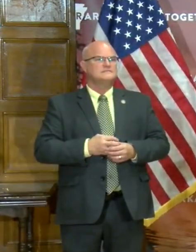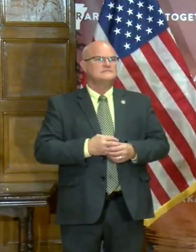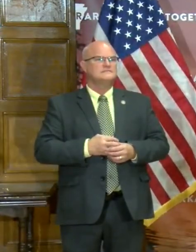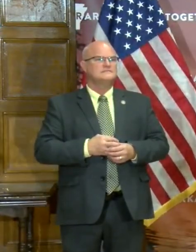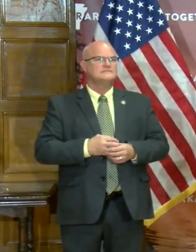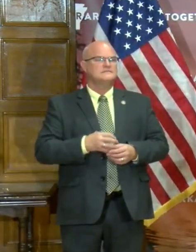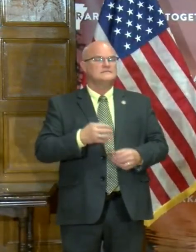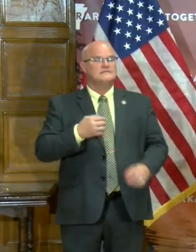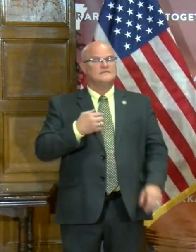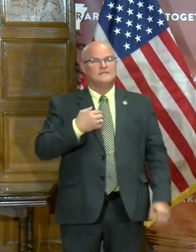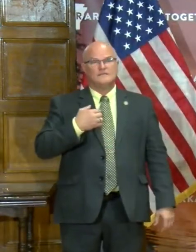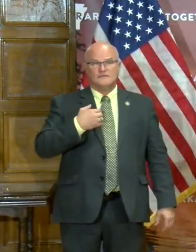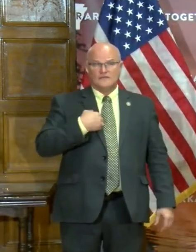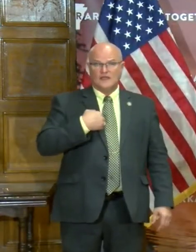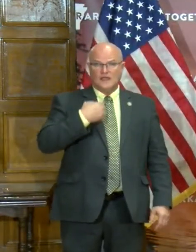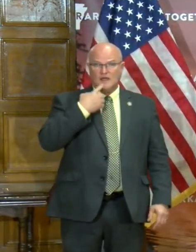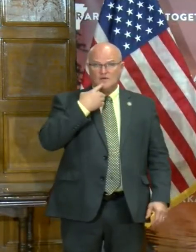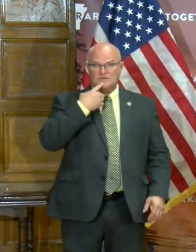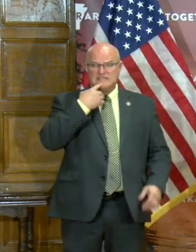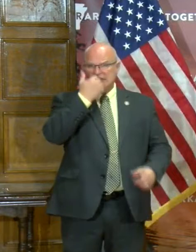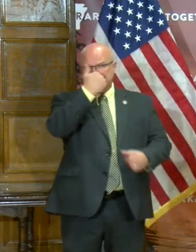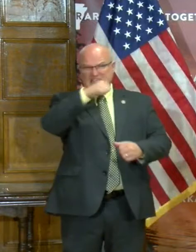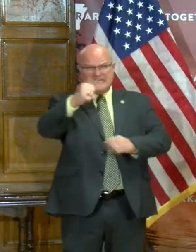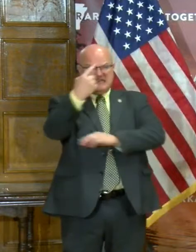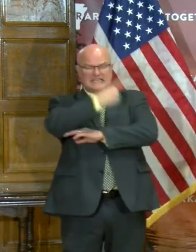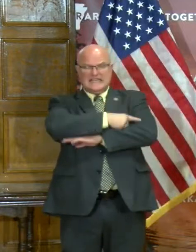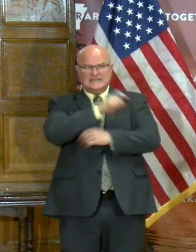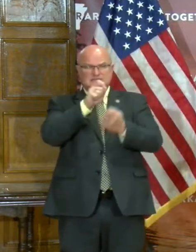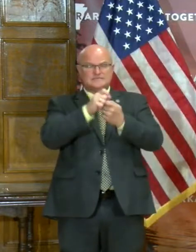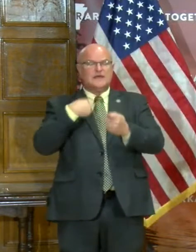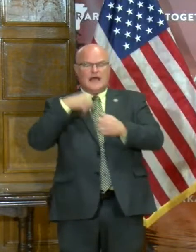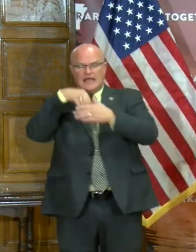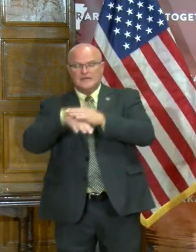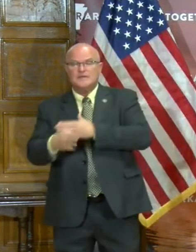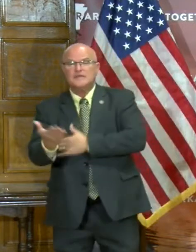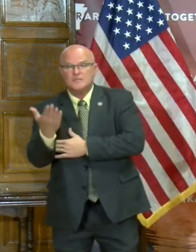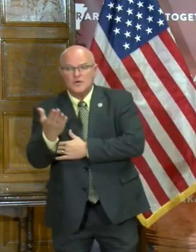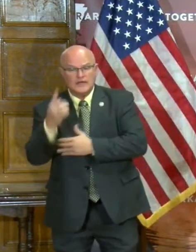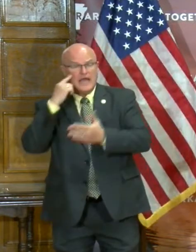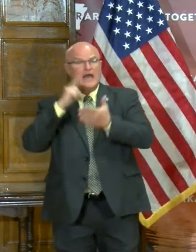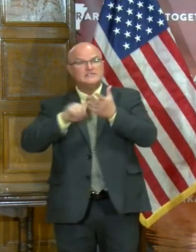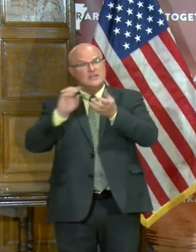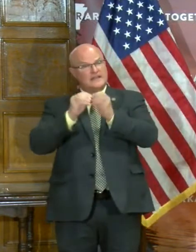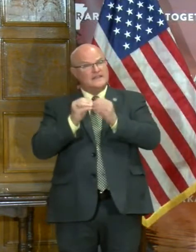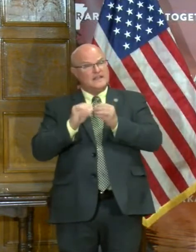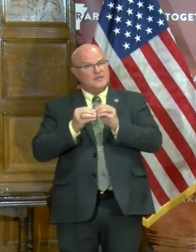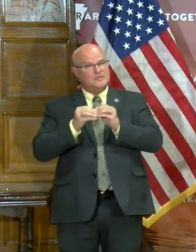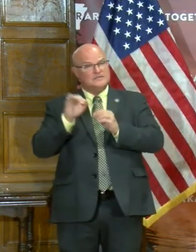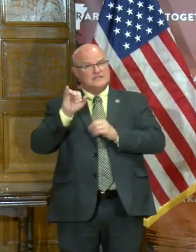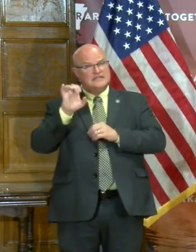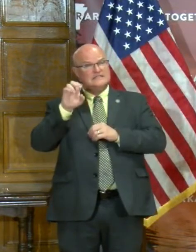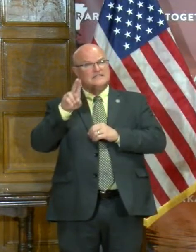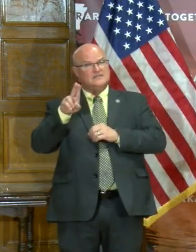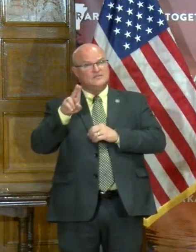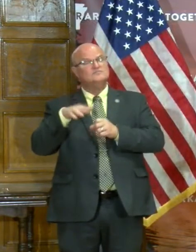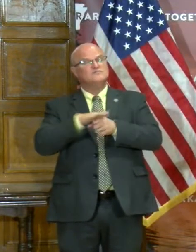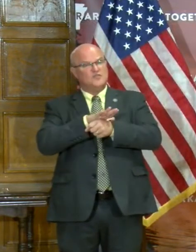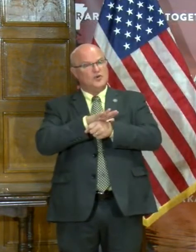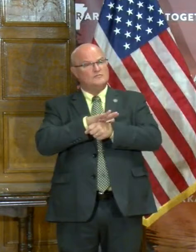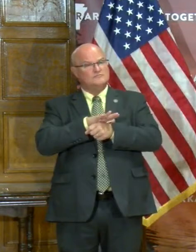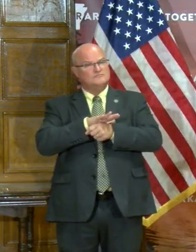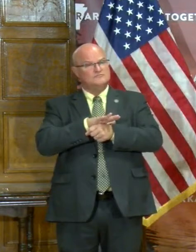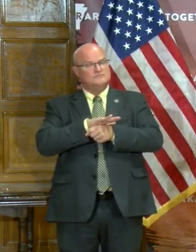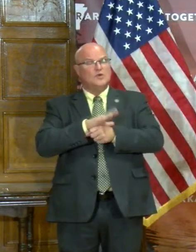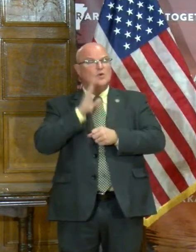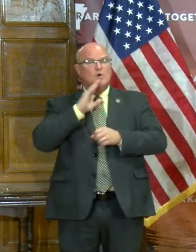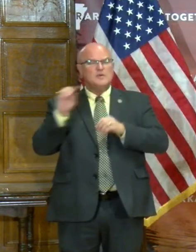I would say that on a given day, I come in the morning and I check our numbers and our ICU is completely full. And